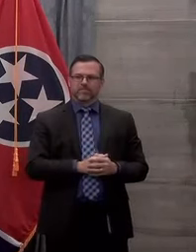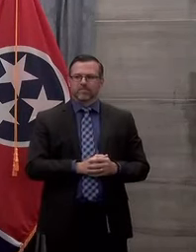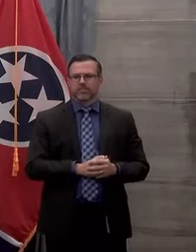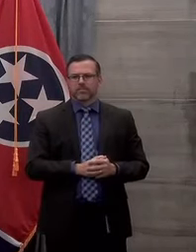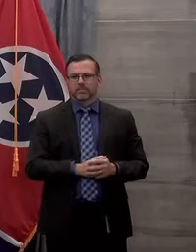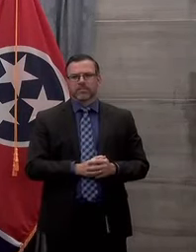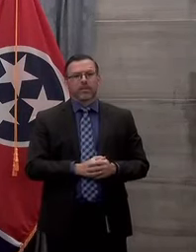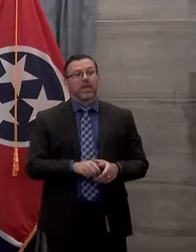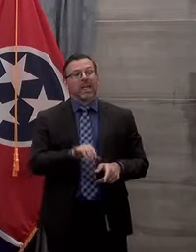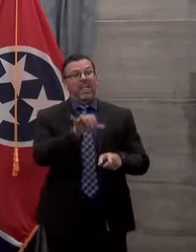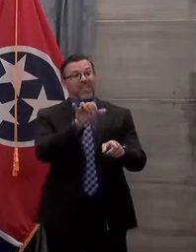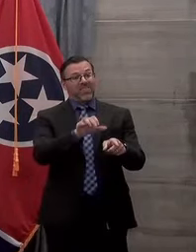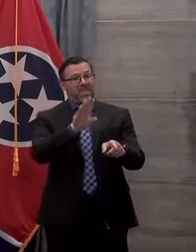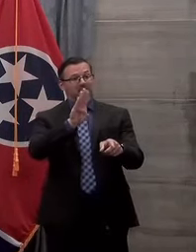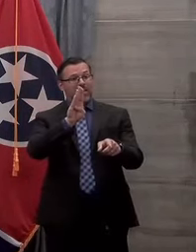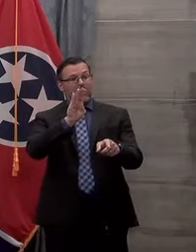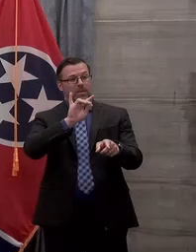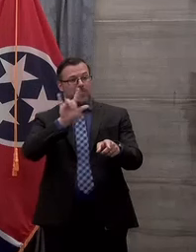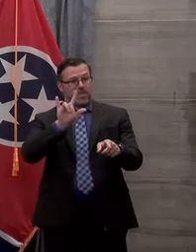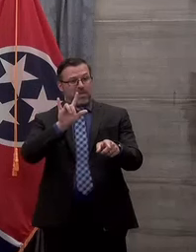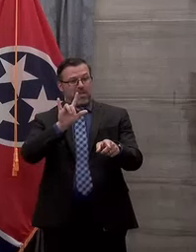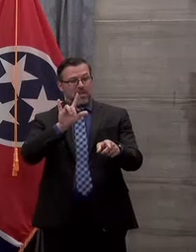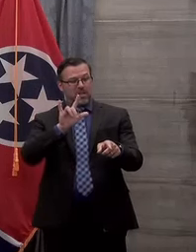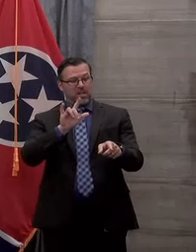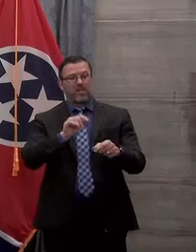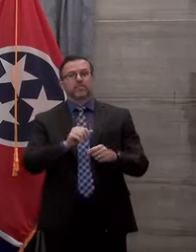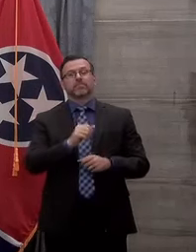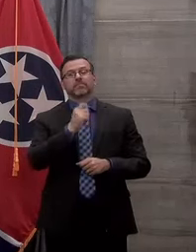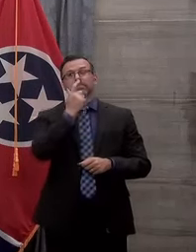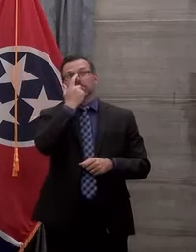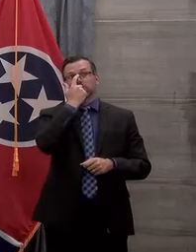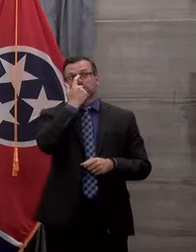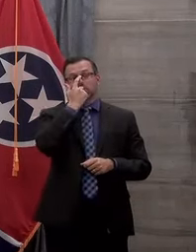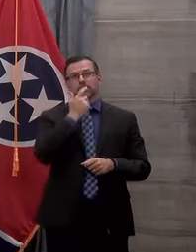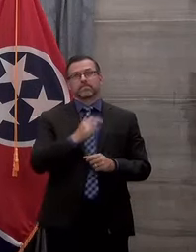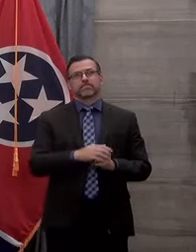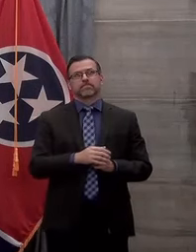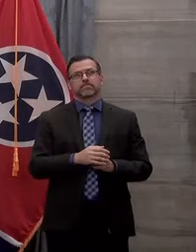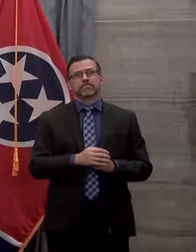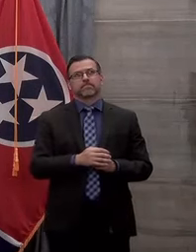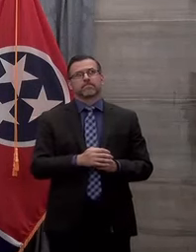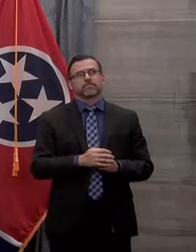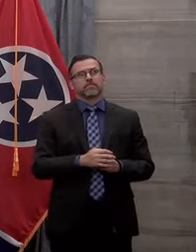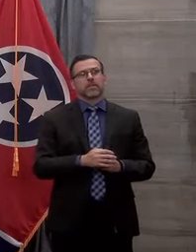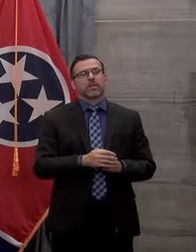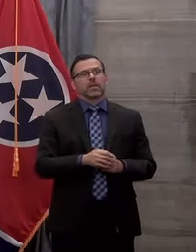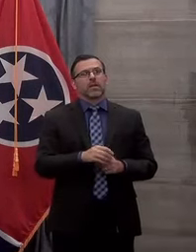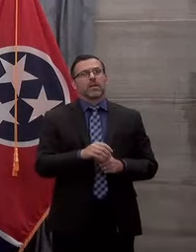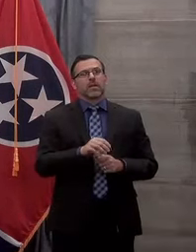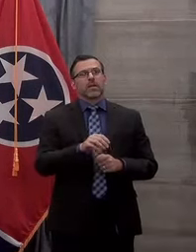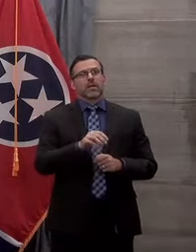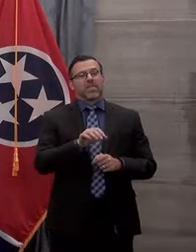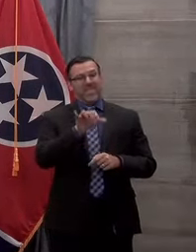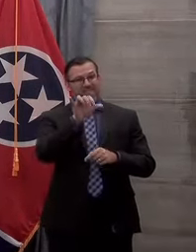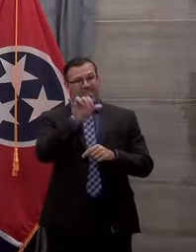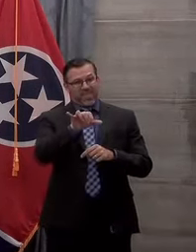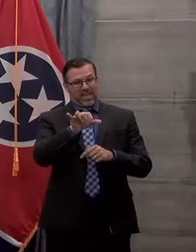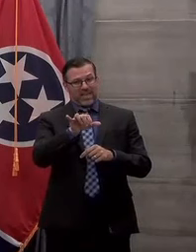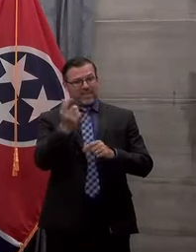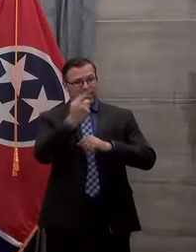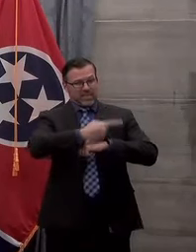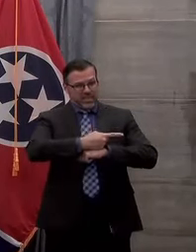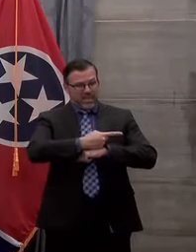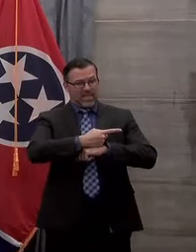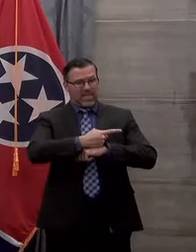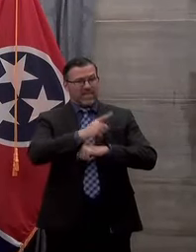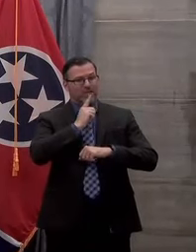This bill that lessens the height of the proclamation of this particular day that's